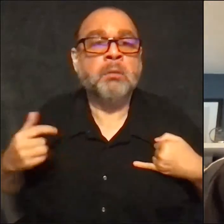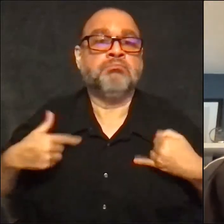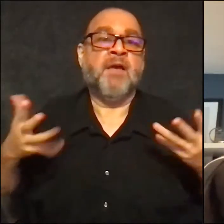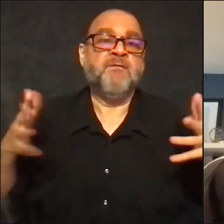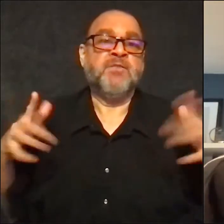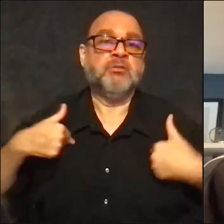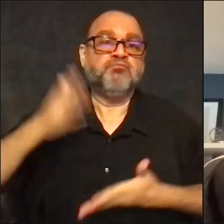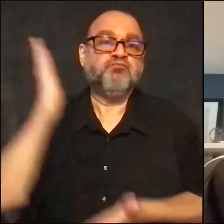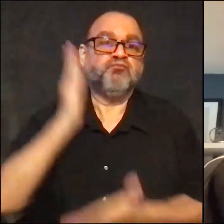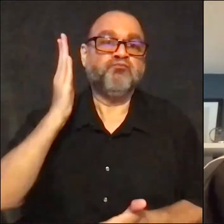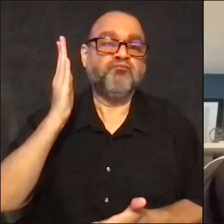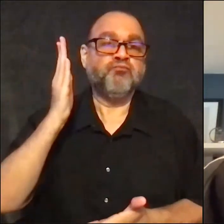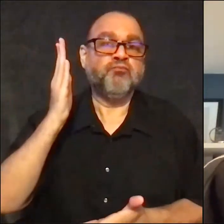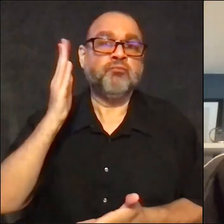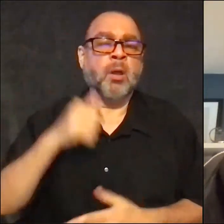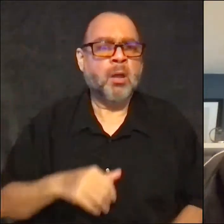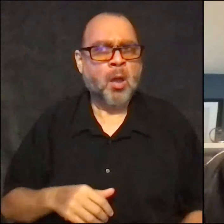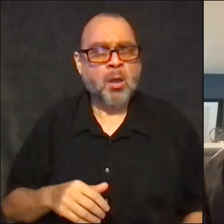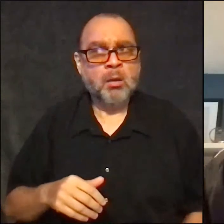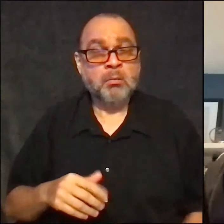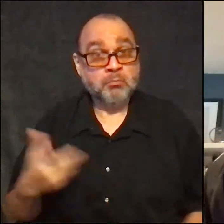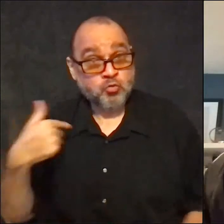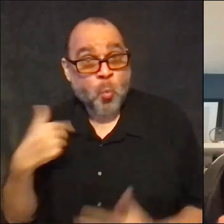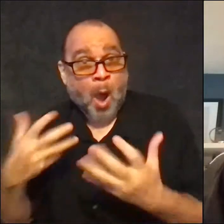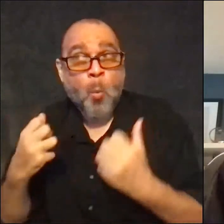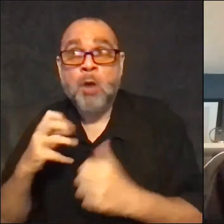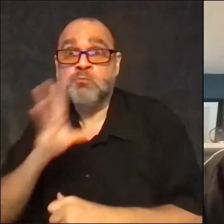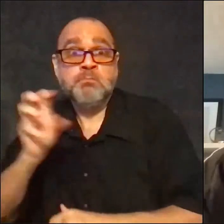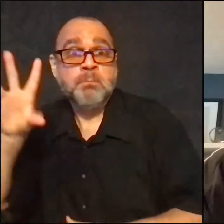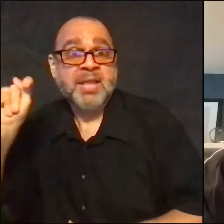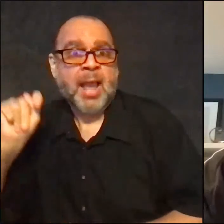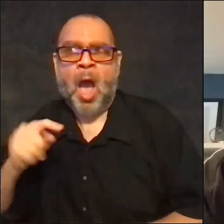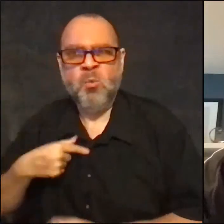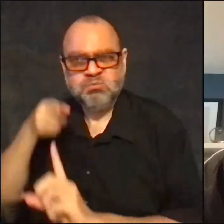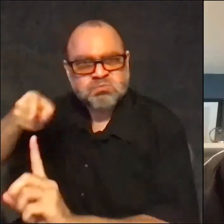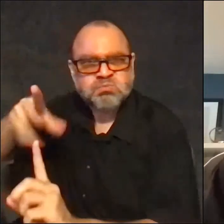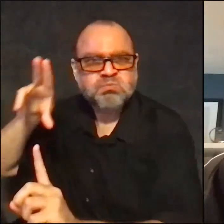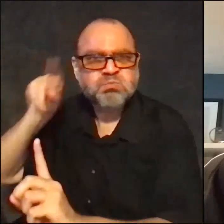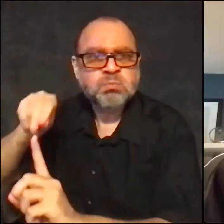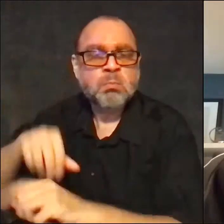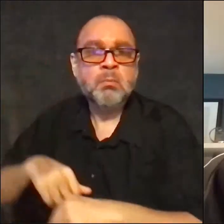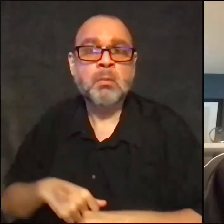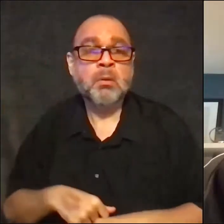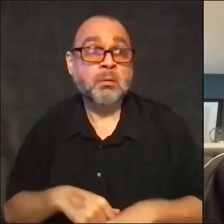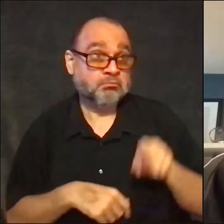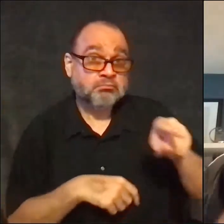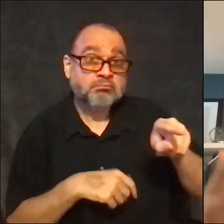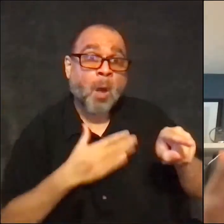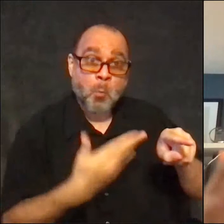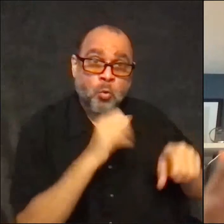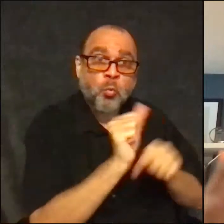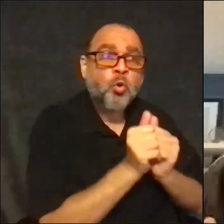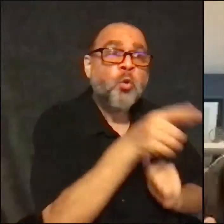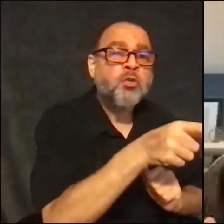out against injustice around you? Who are the people and organizations that you will work with and won't? For